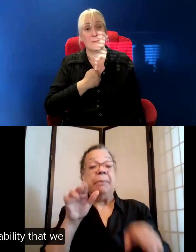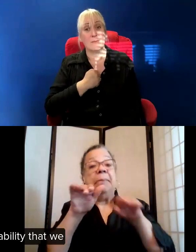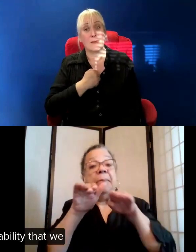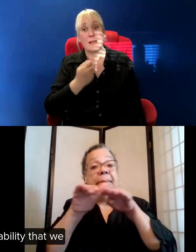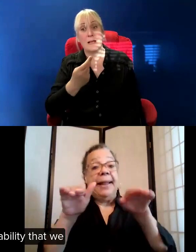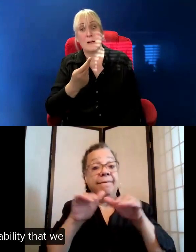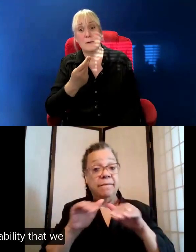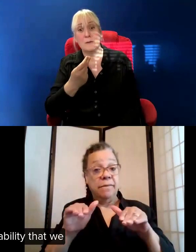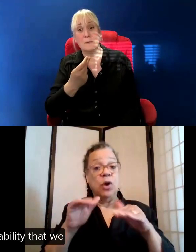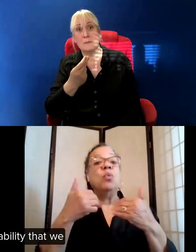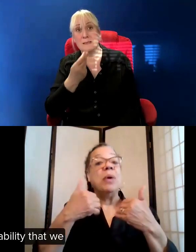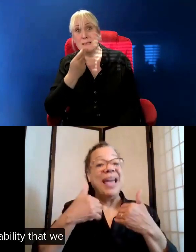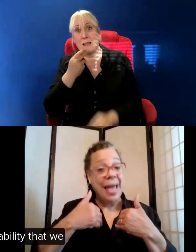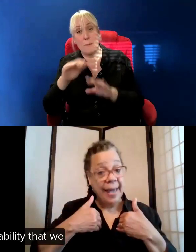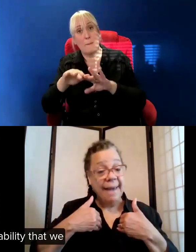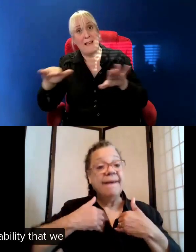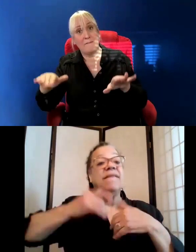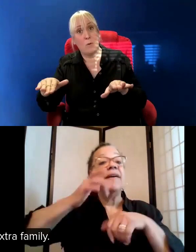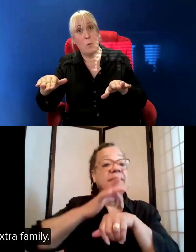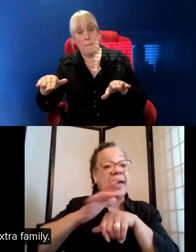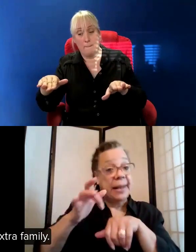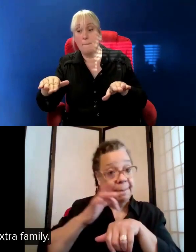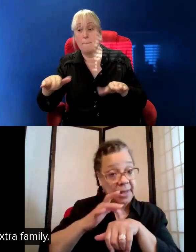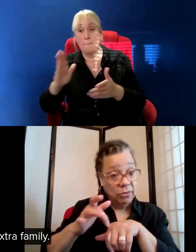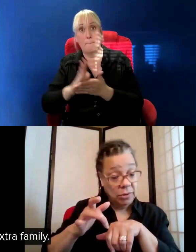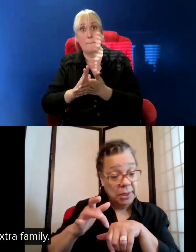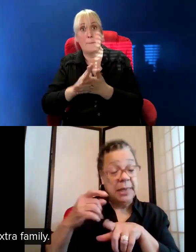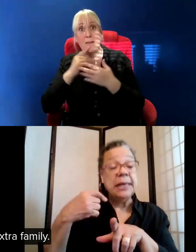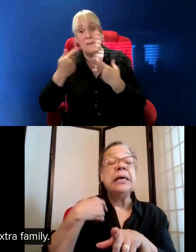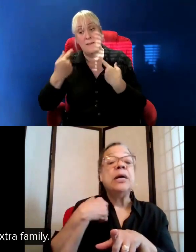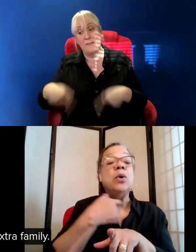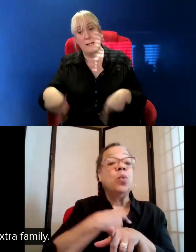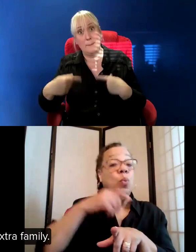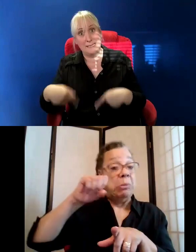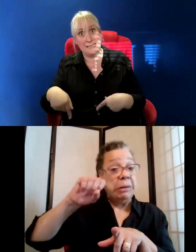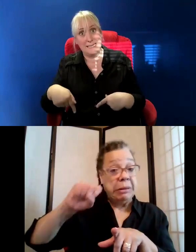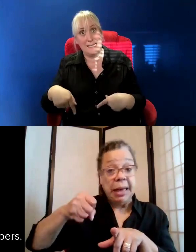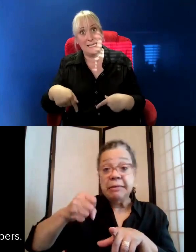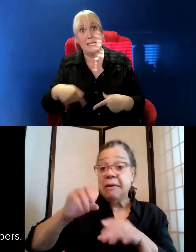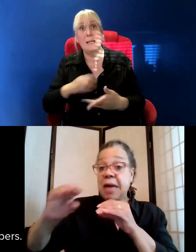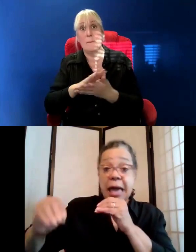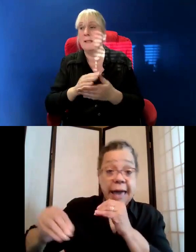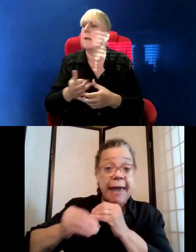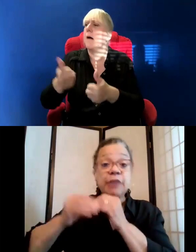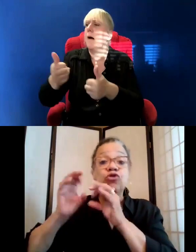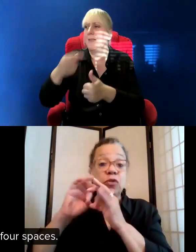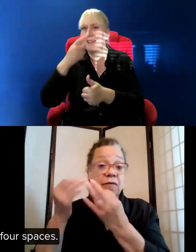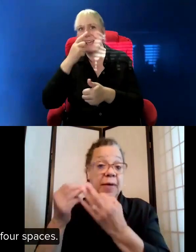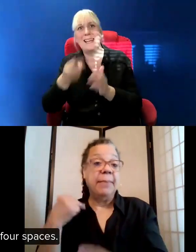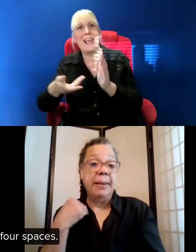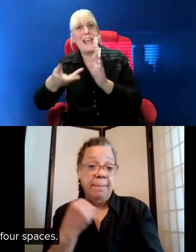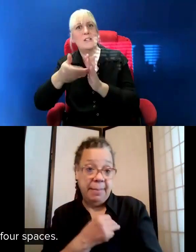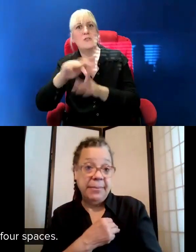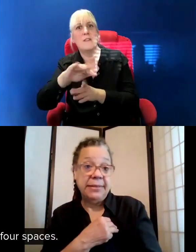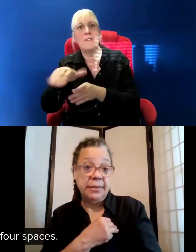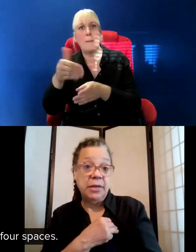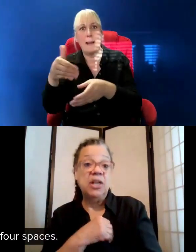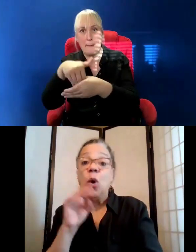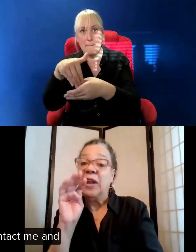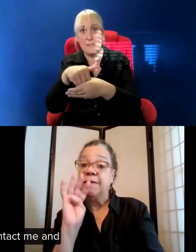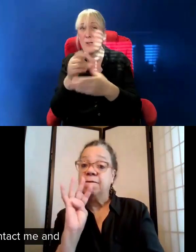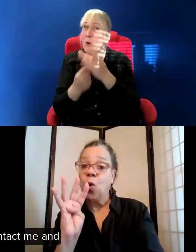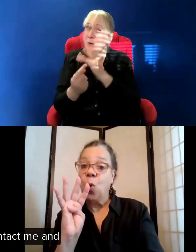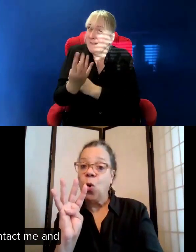have availability that we can have extra family members. There's only 4